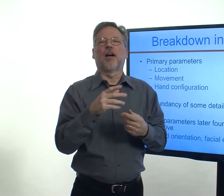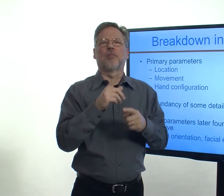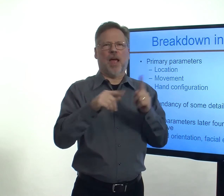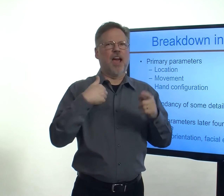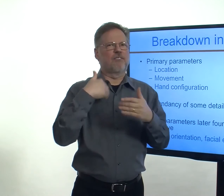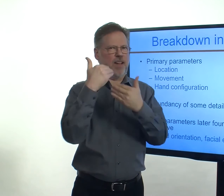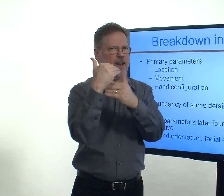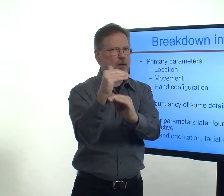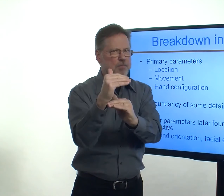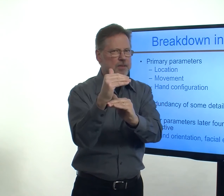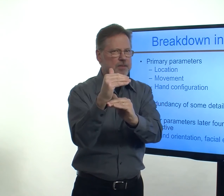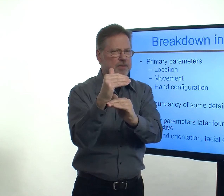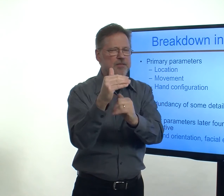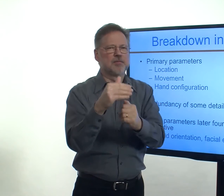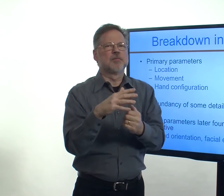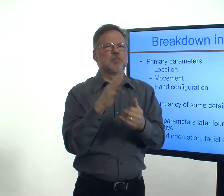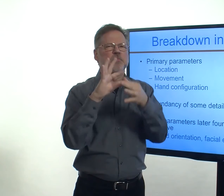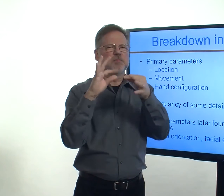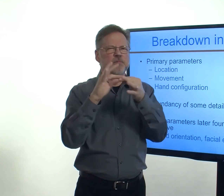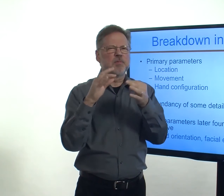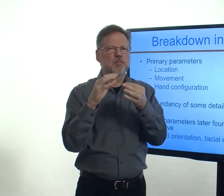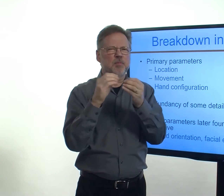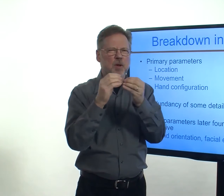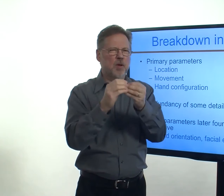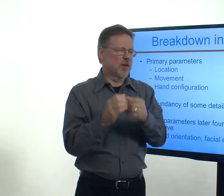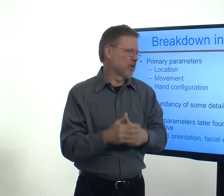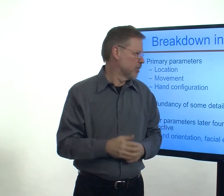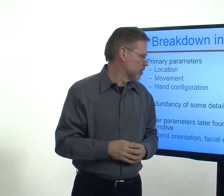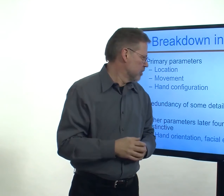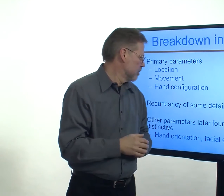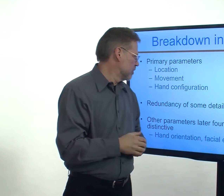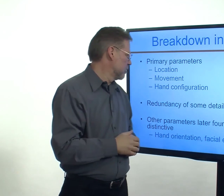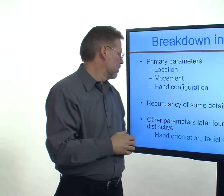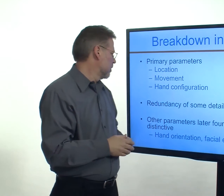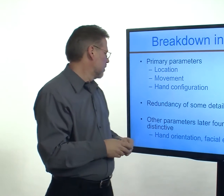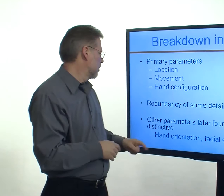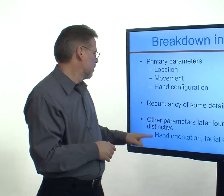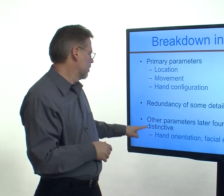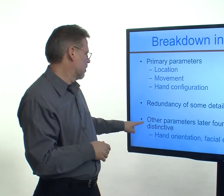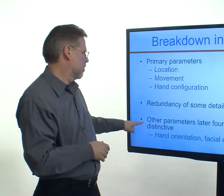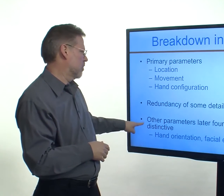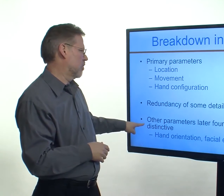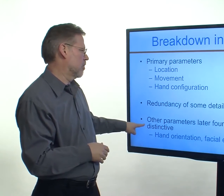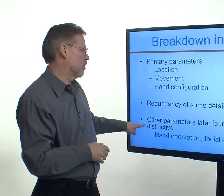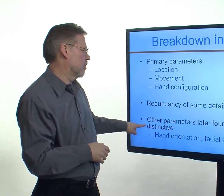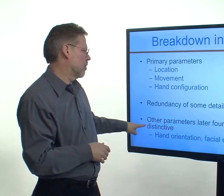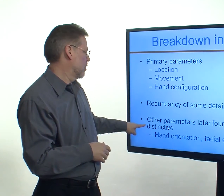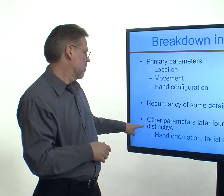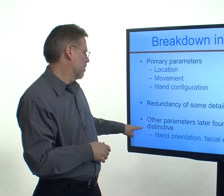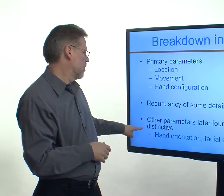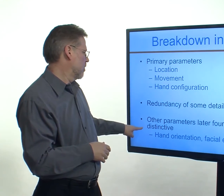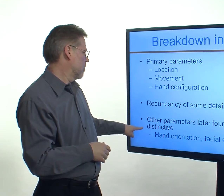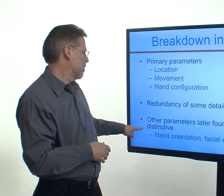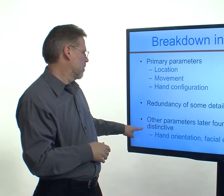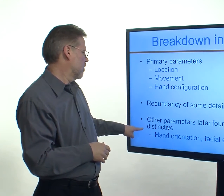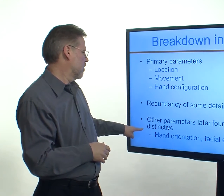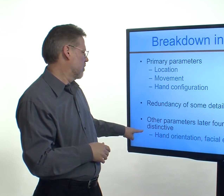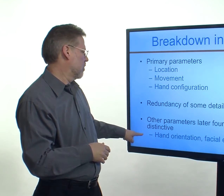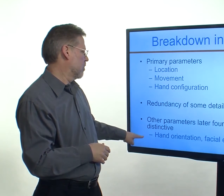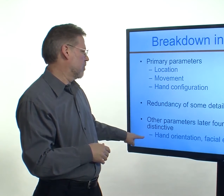However, there is a limit. I'll talk about that more. Other parameters were later found to be linguistically distinctive, including